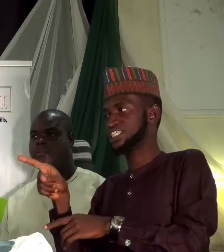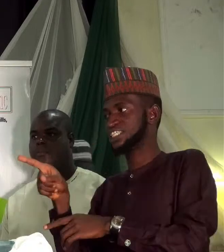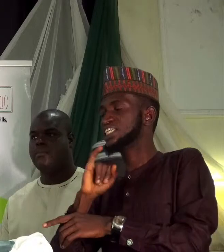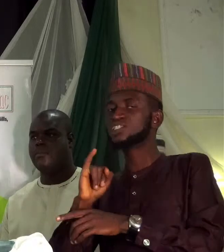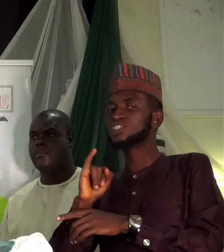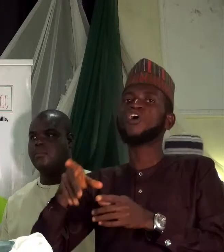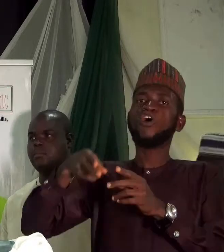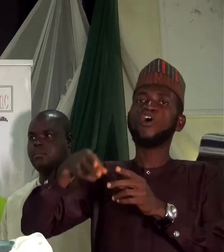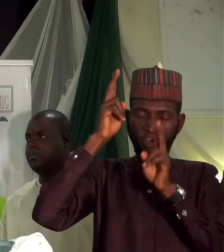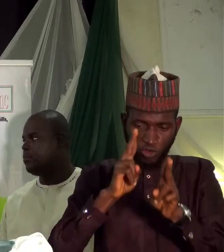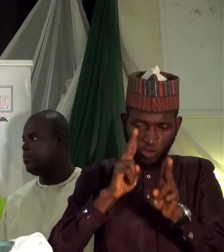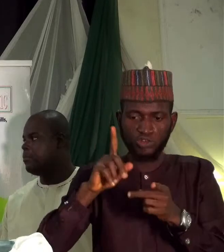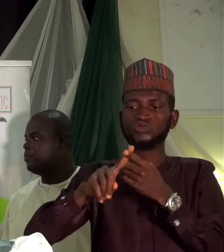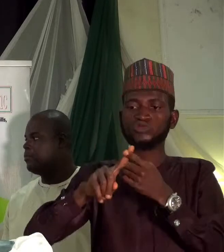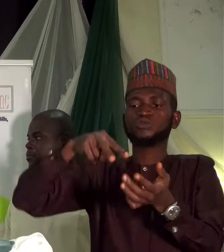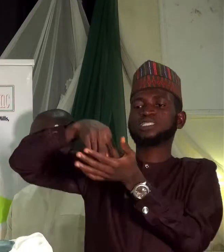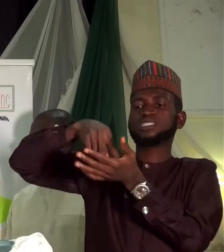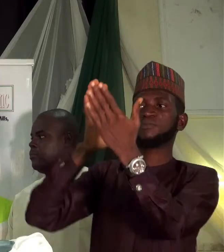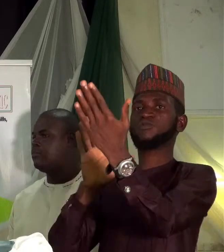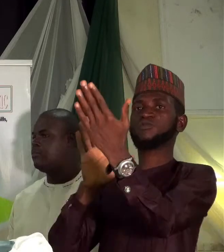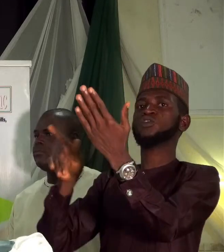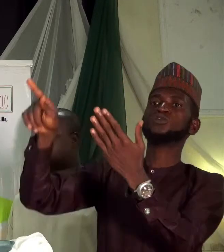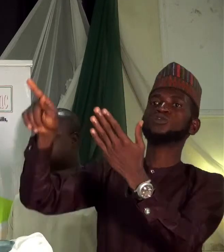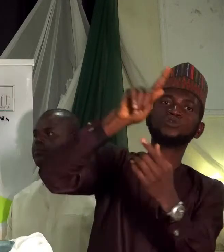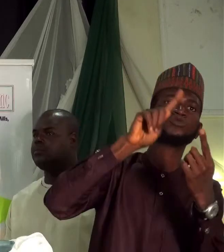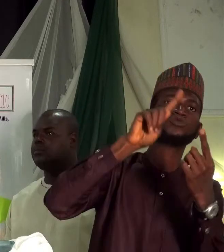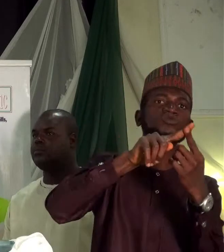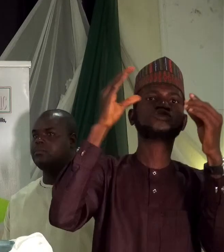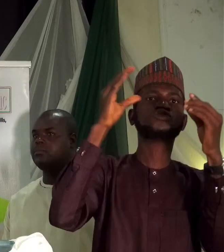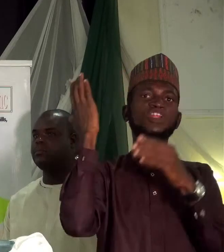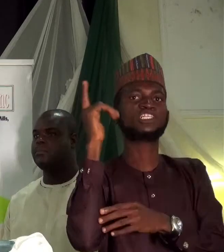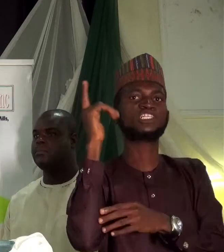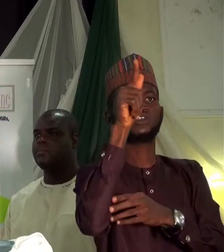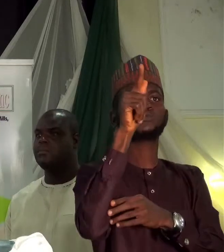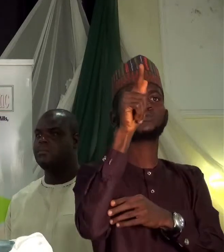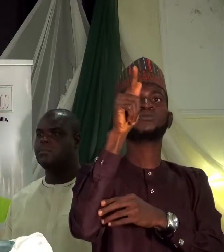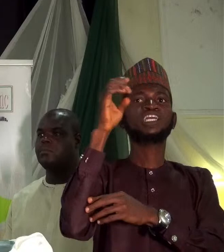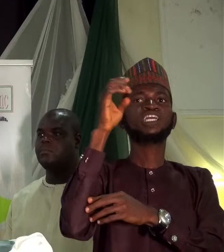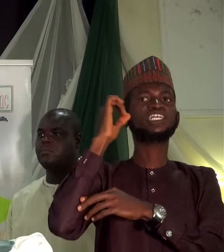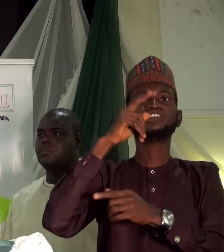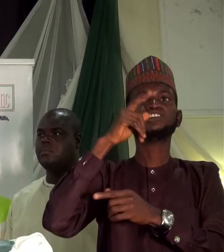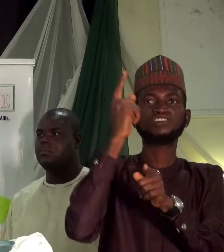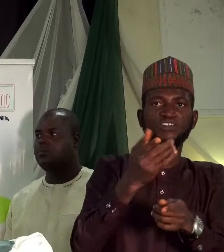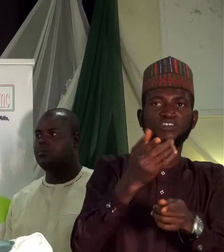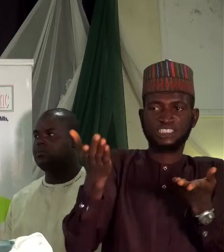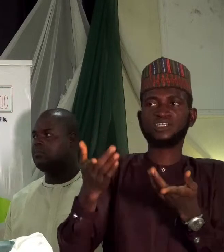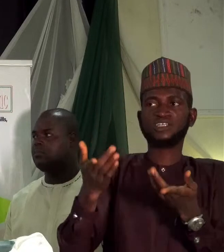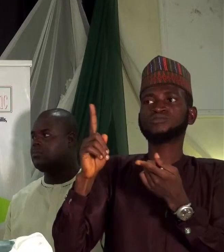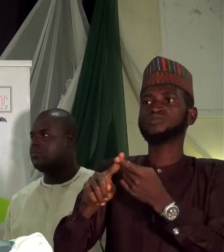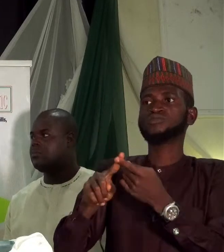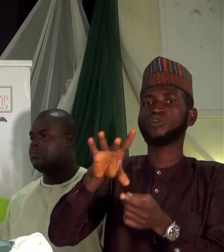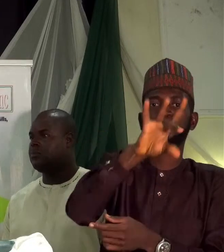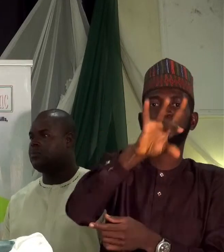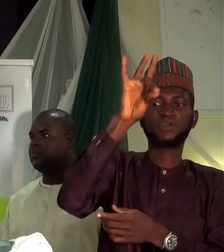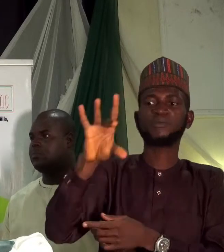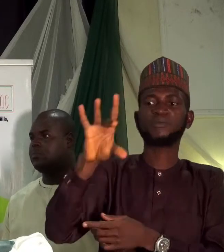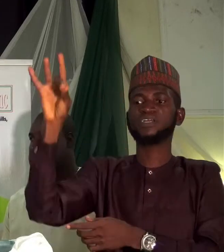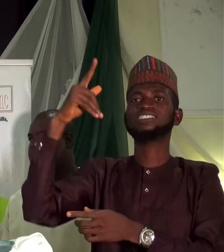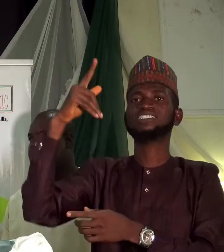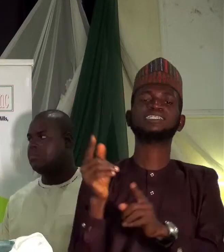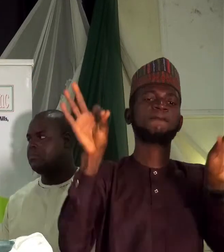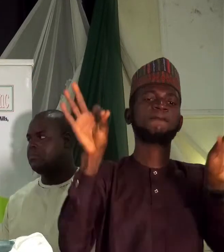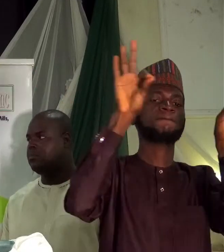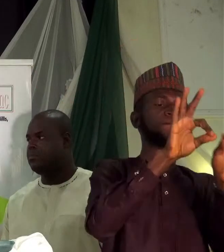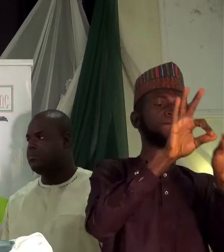pe emi ni ki won wa soro nbi enu ti mo kan wa ora se nbi ni pe mo wa mu loko kan awon to ro ibo pe ni keywords